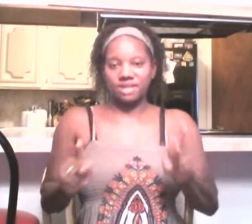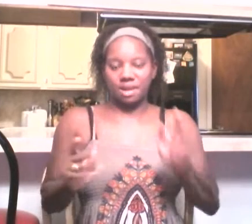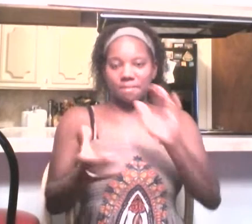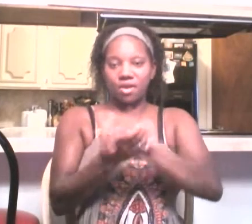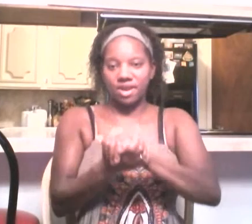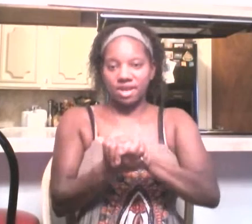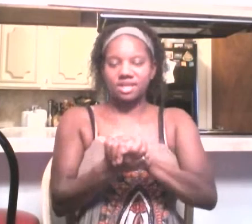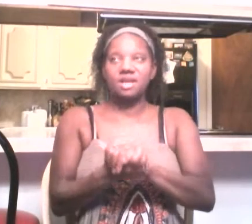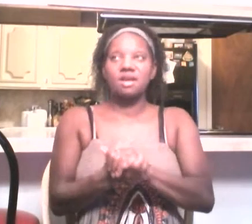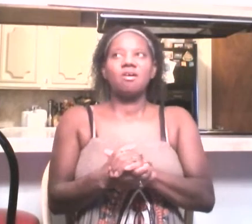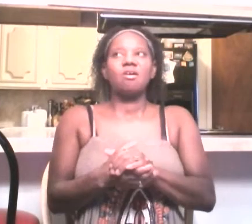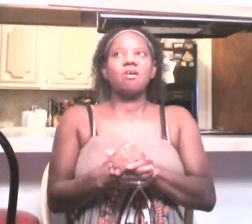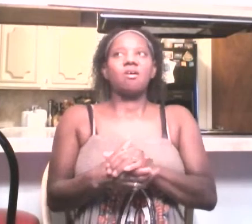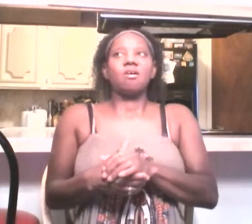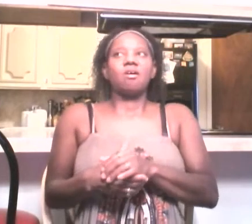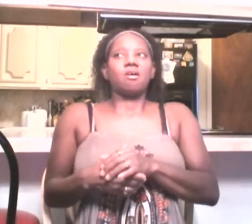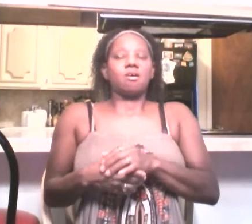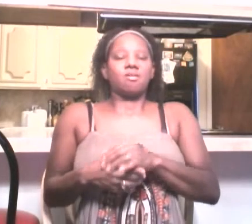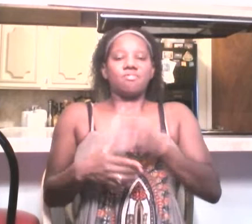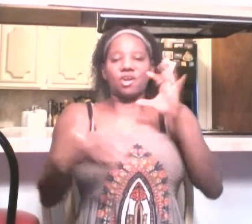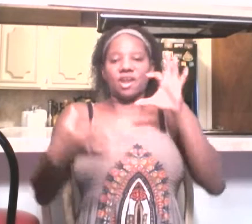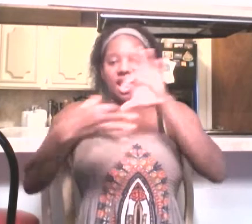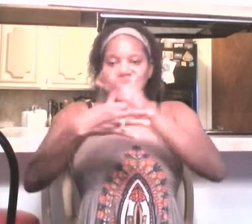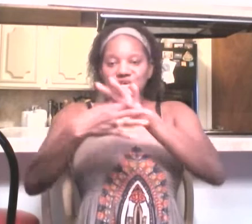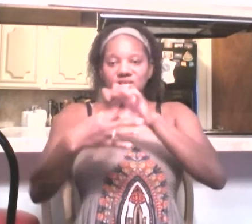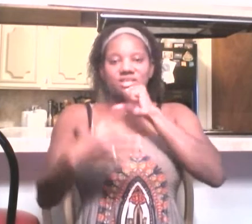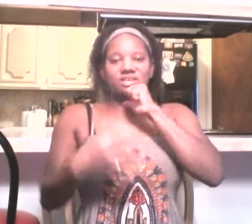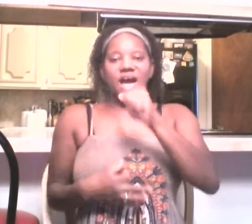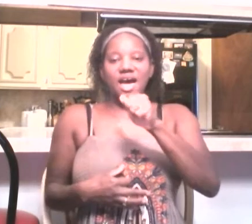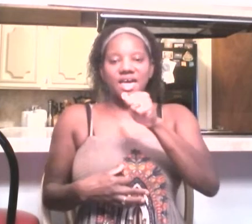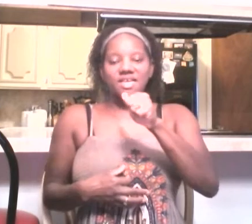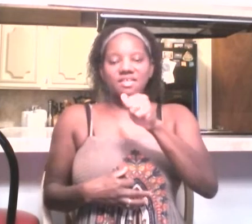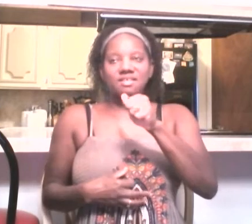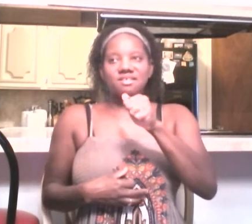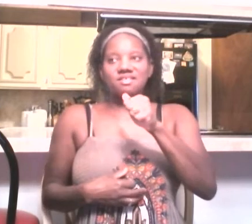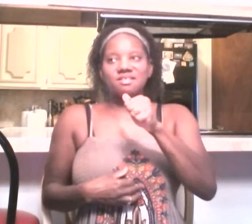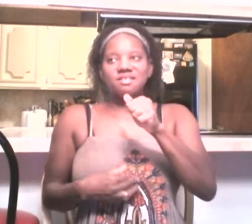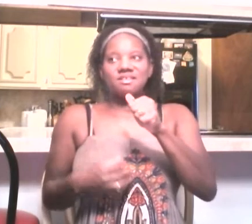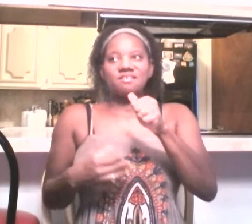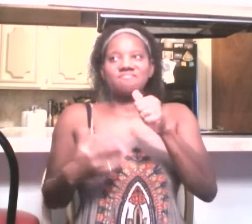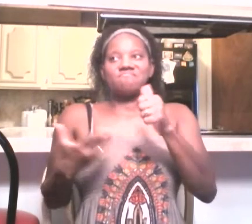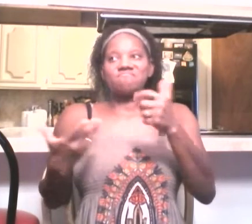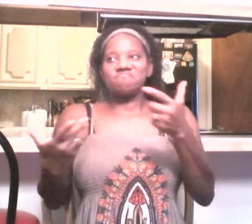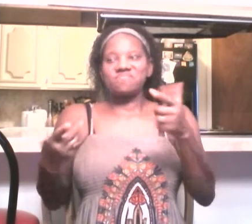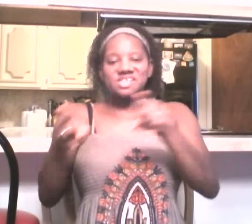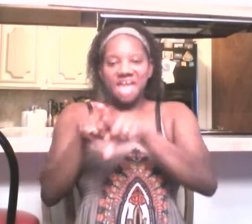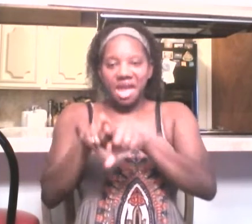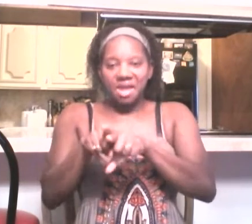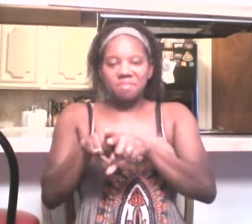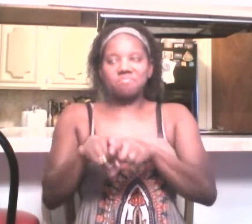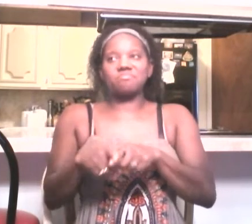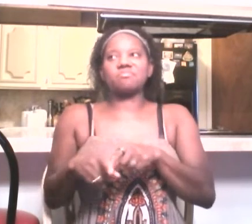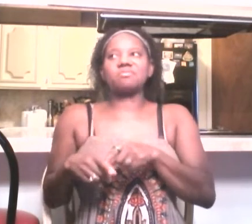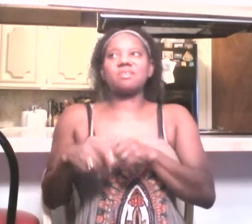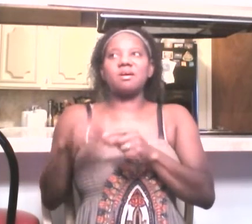they marry. Their connection is not the same,